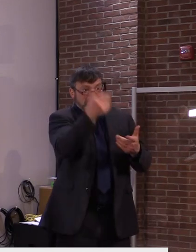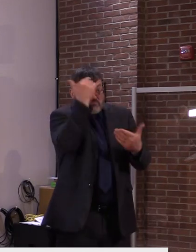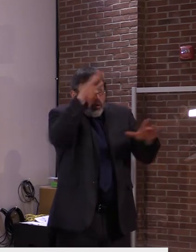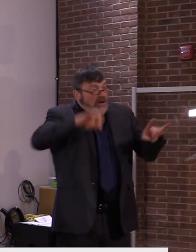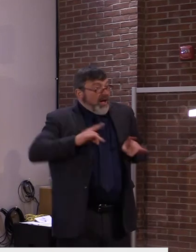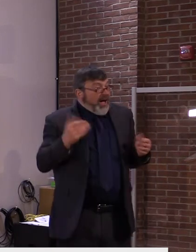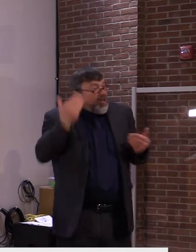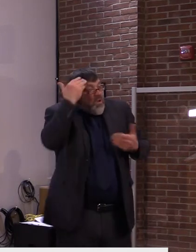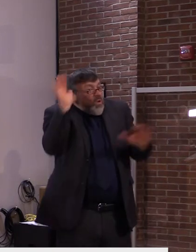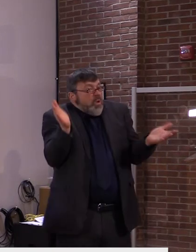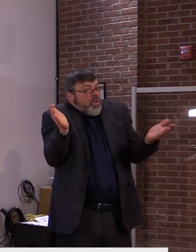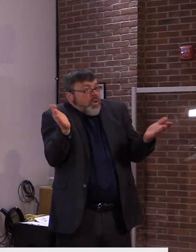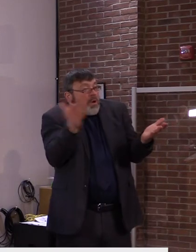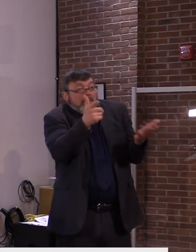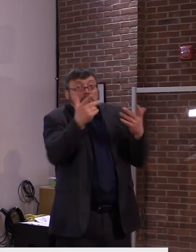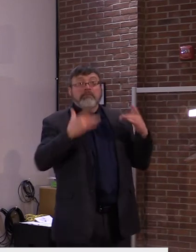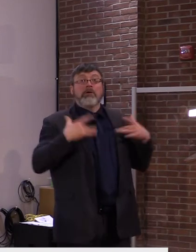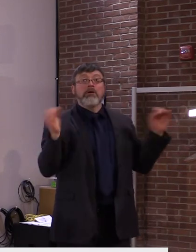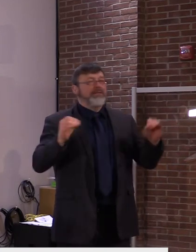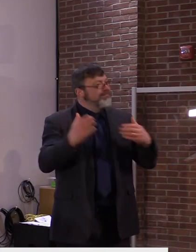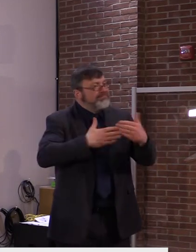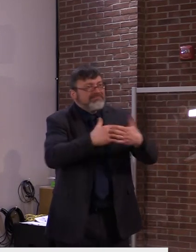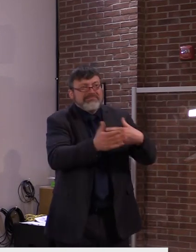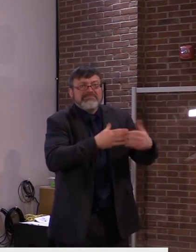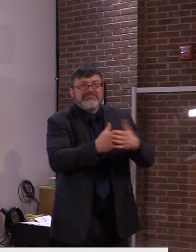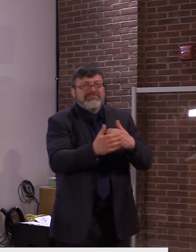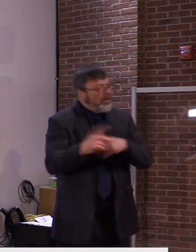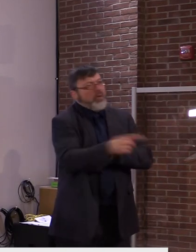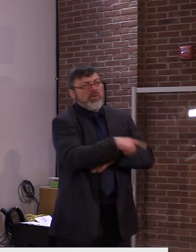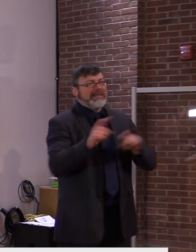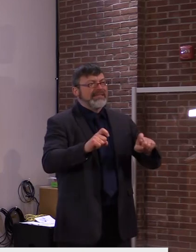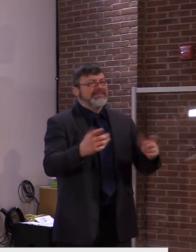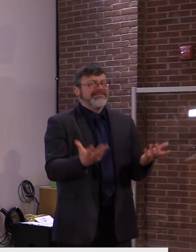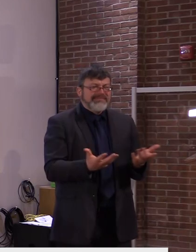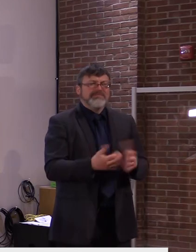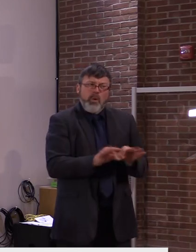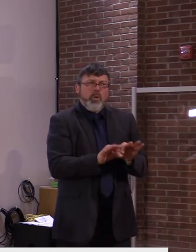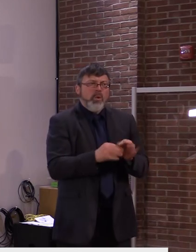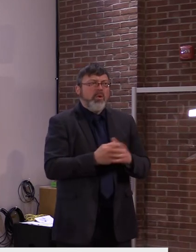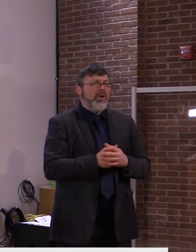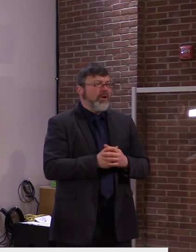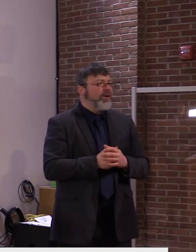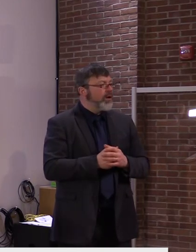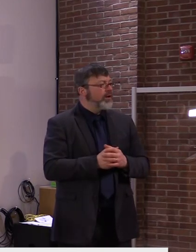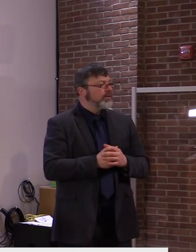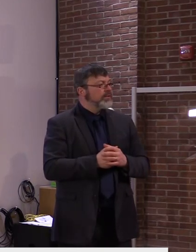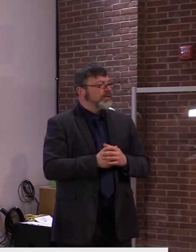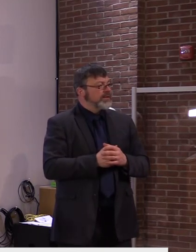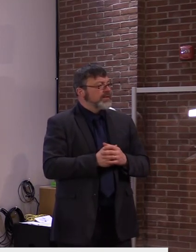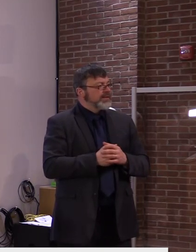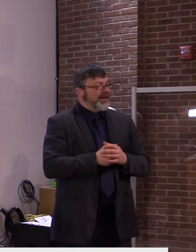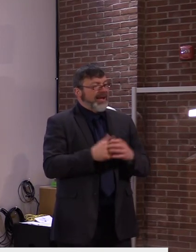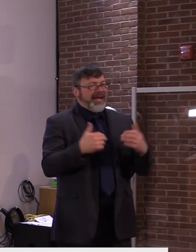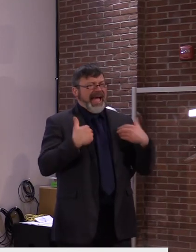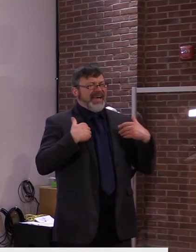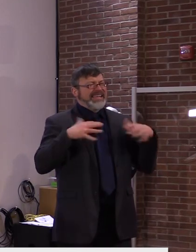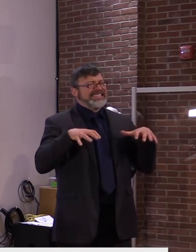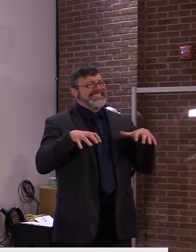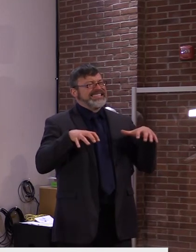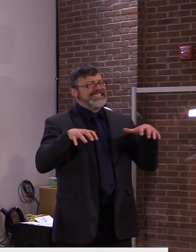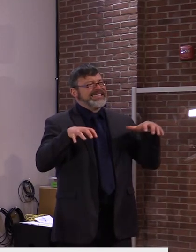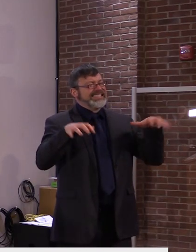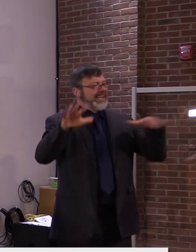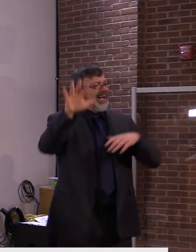testing opportunities available. For instance, in Rutland County in the coming days at Rutland Regional Medical